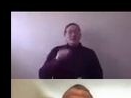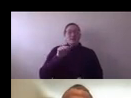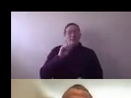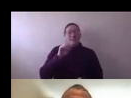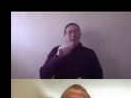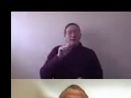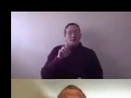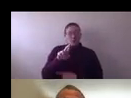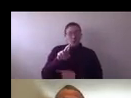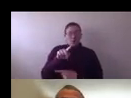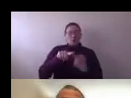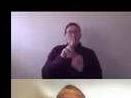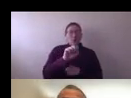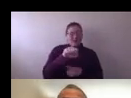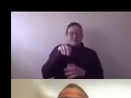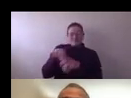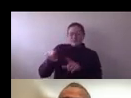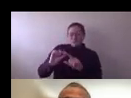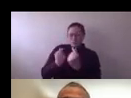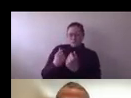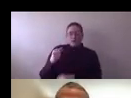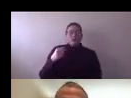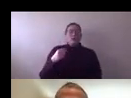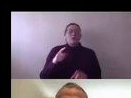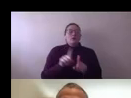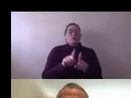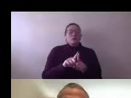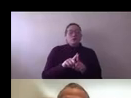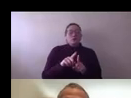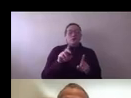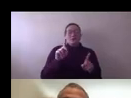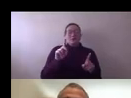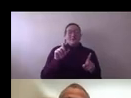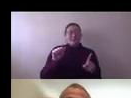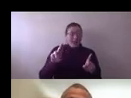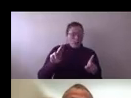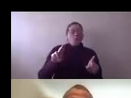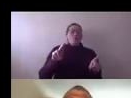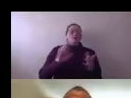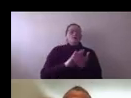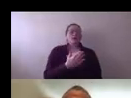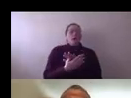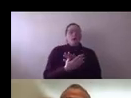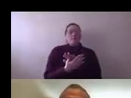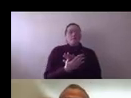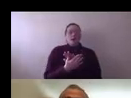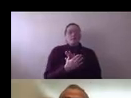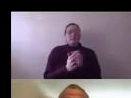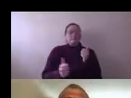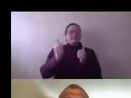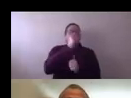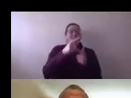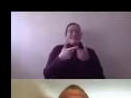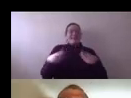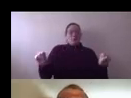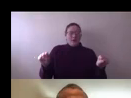this group. But also Zhao Yuanren, who became a leading Chinese linguist in the